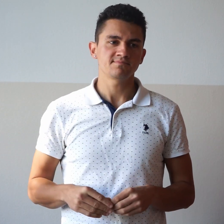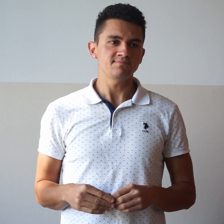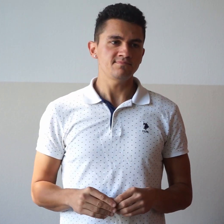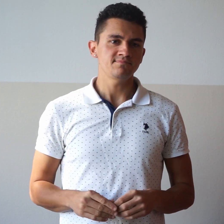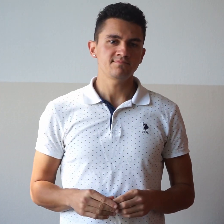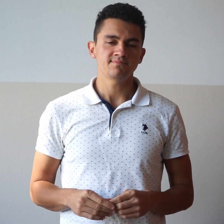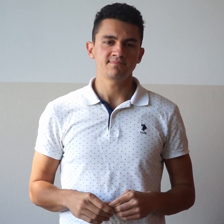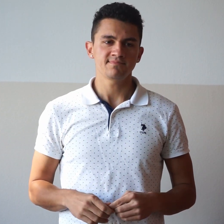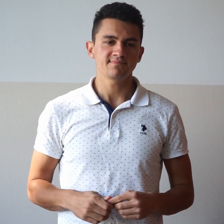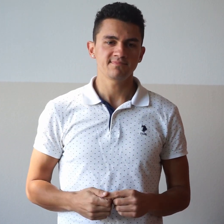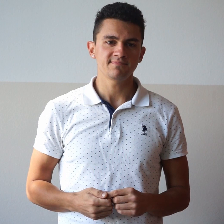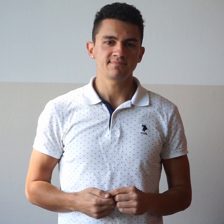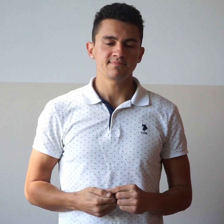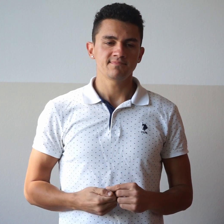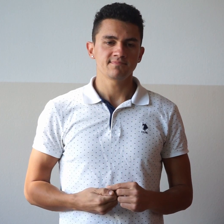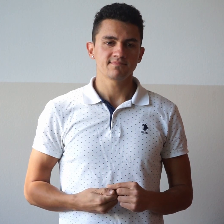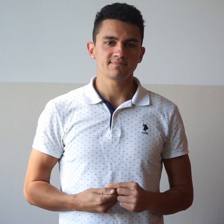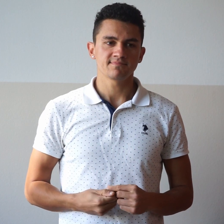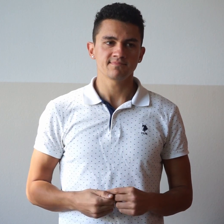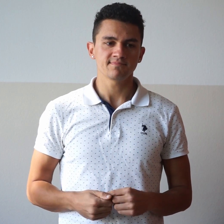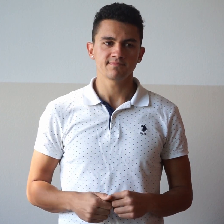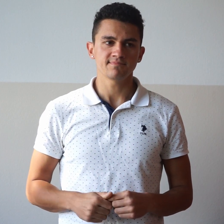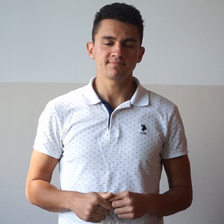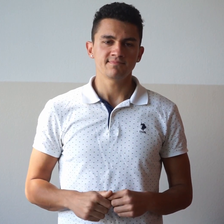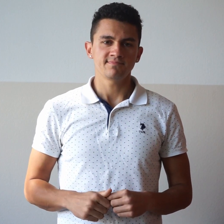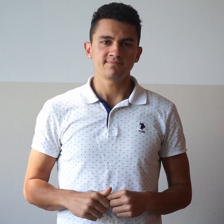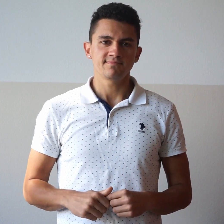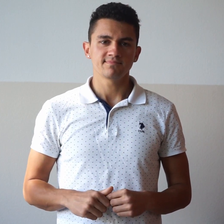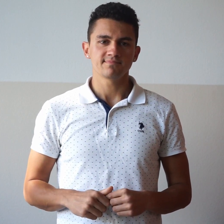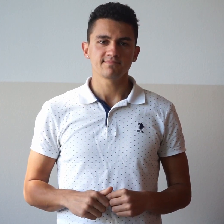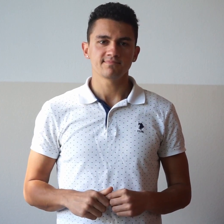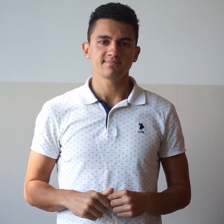need it. And the third, describe their surrounding as much as you can.